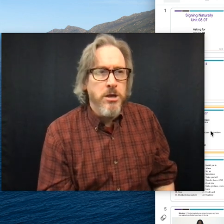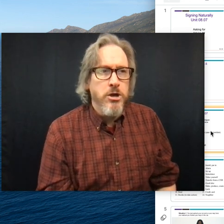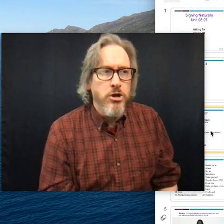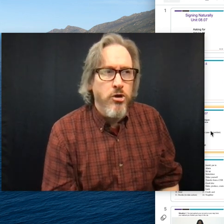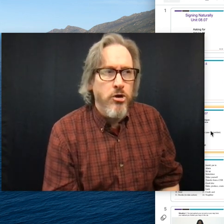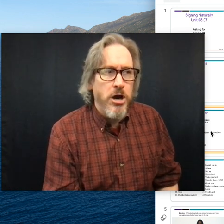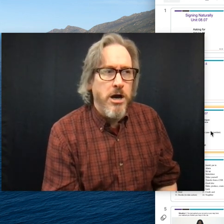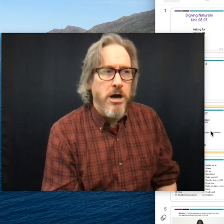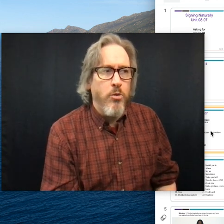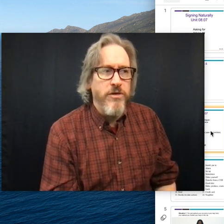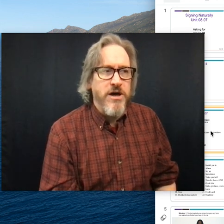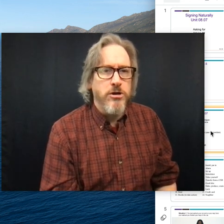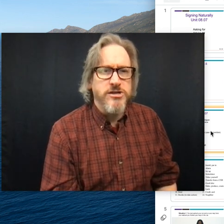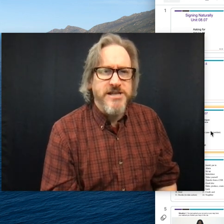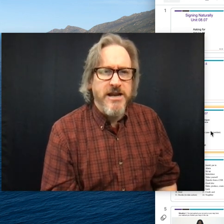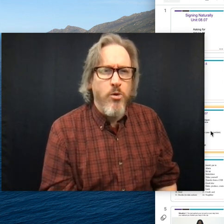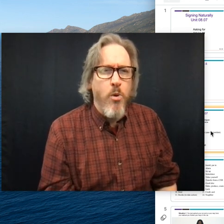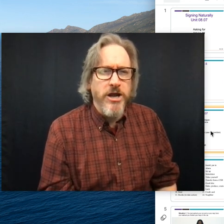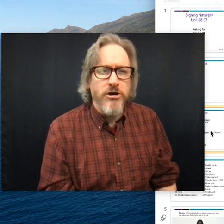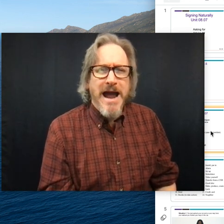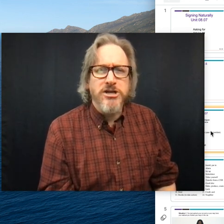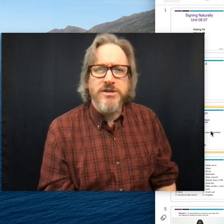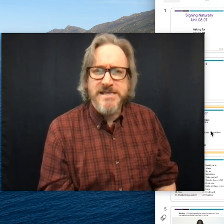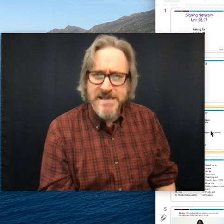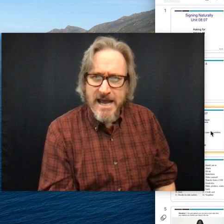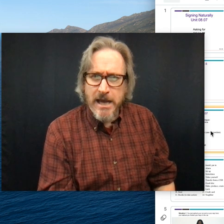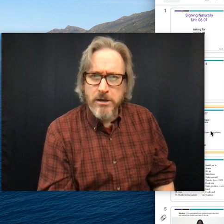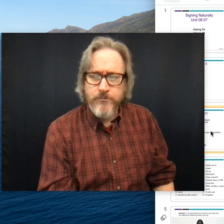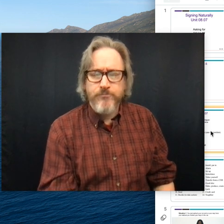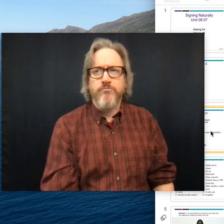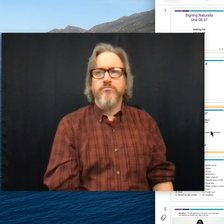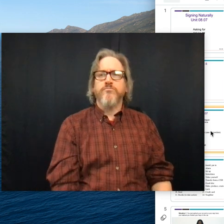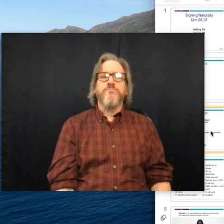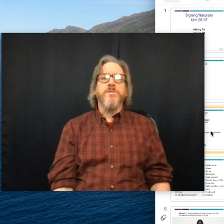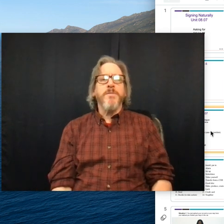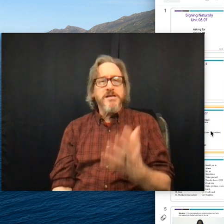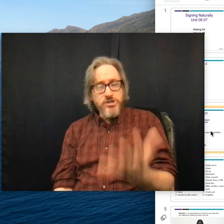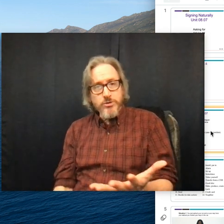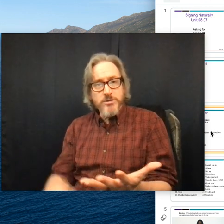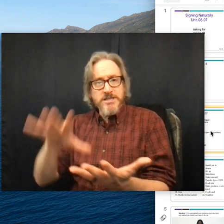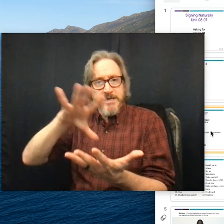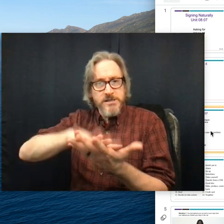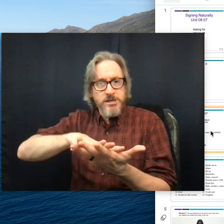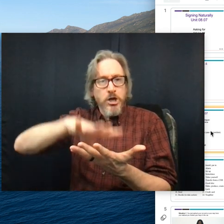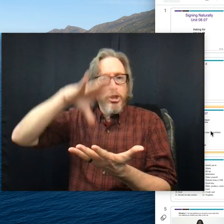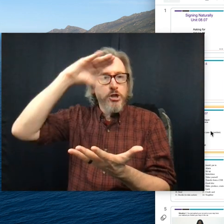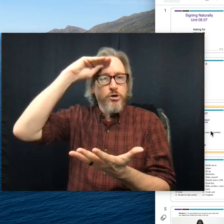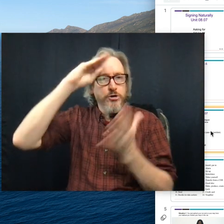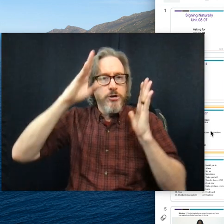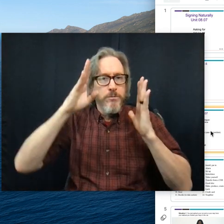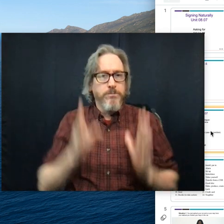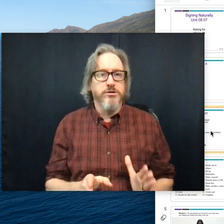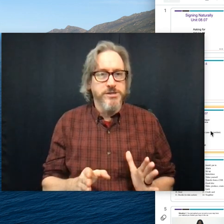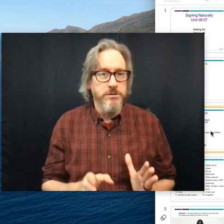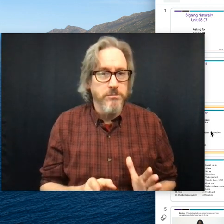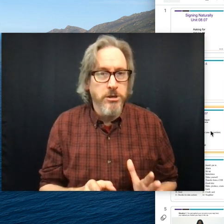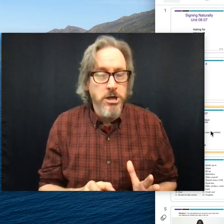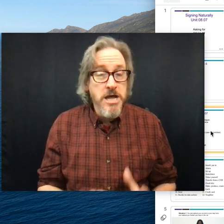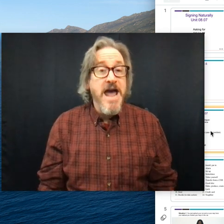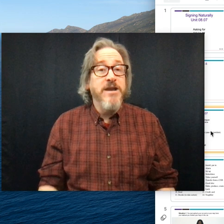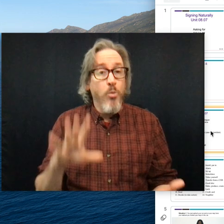something without understanding what you're actually saying. Because student is learn